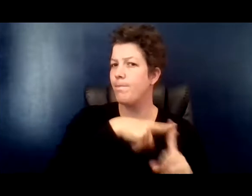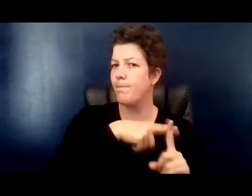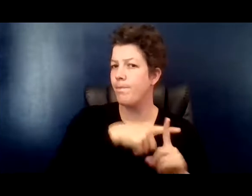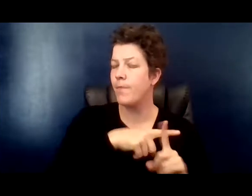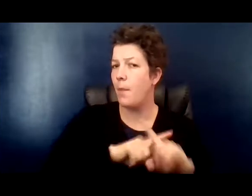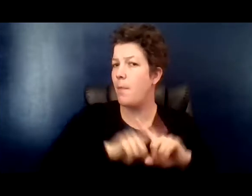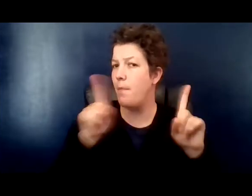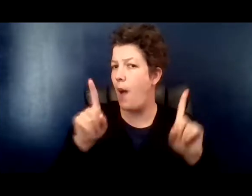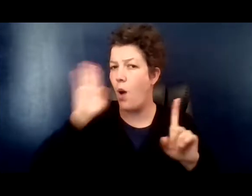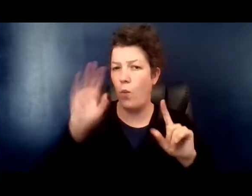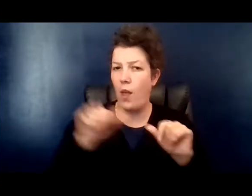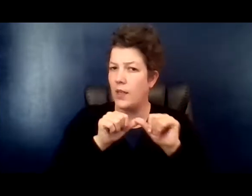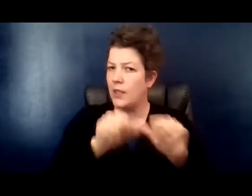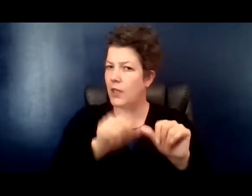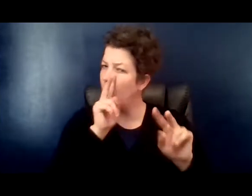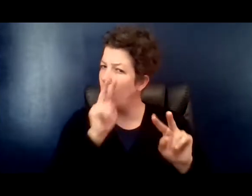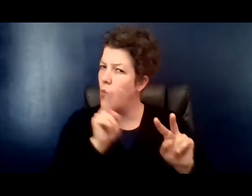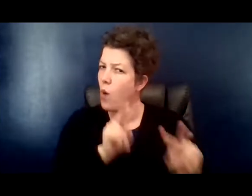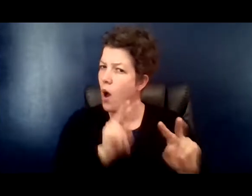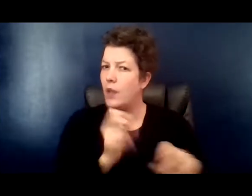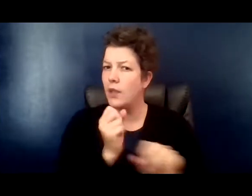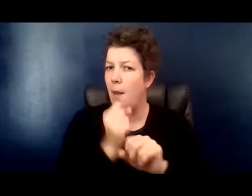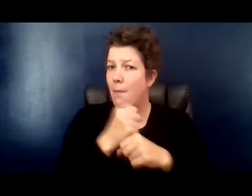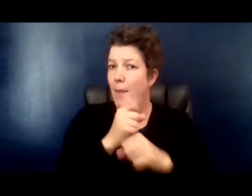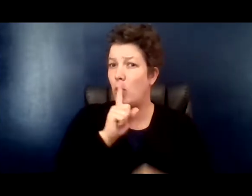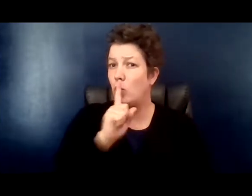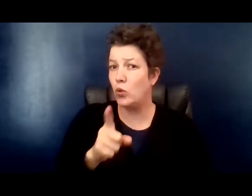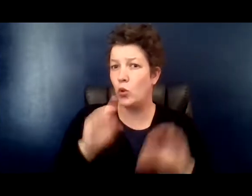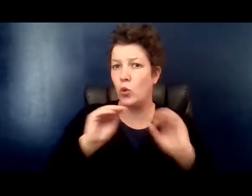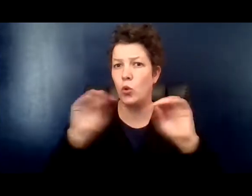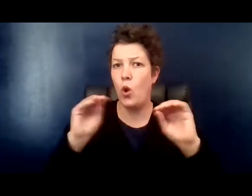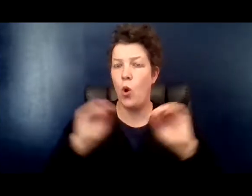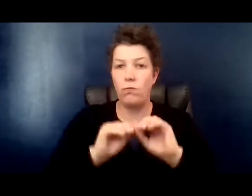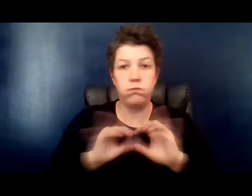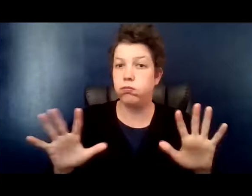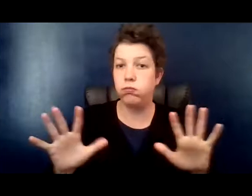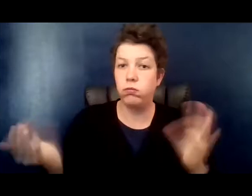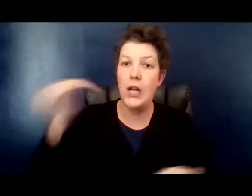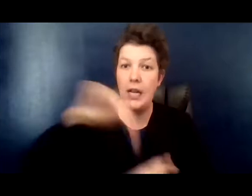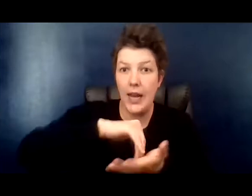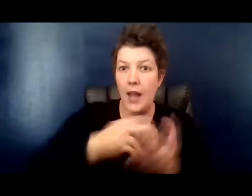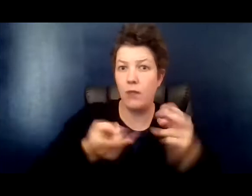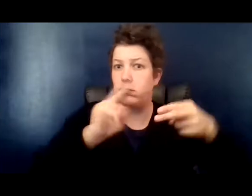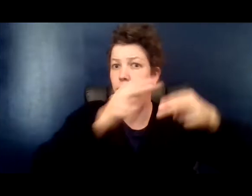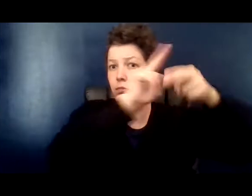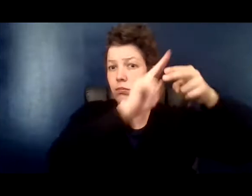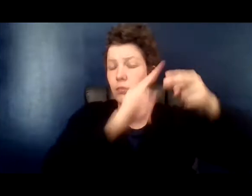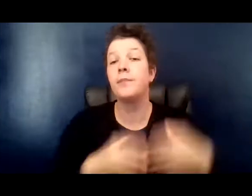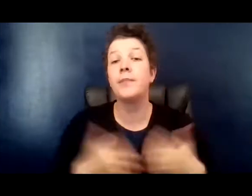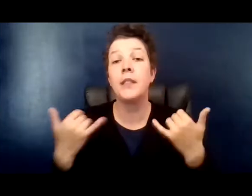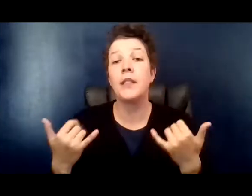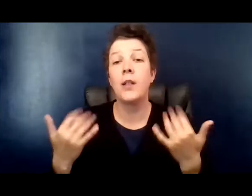going forward to make certain that we don't have any outbreaks when we begin to open up the